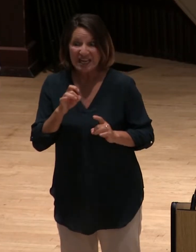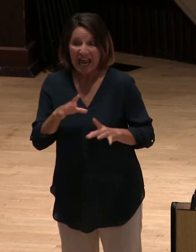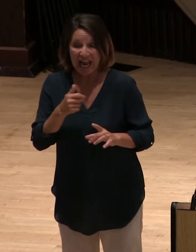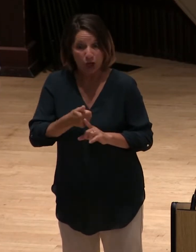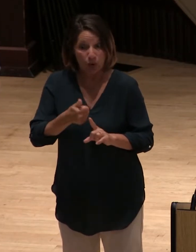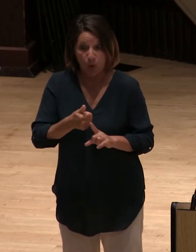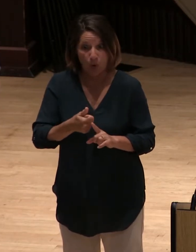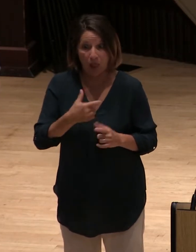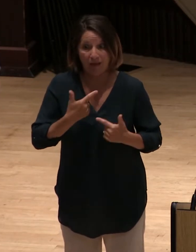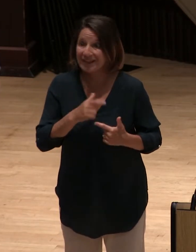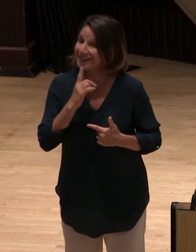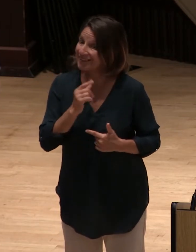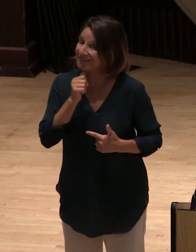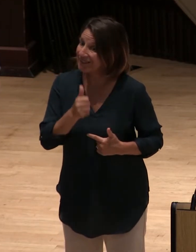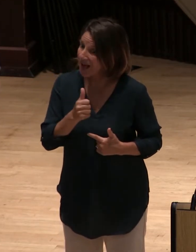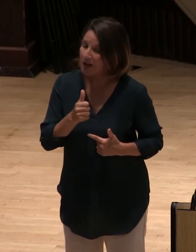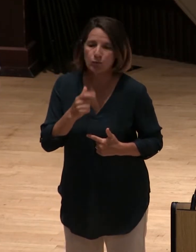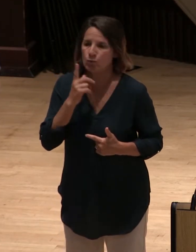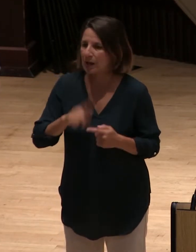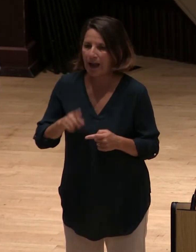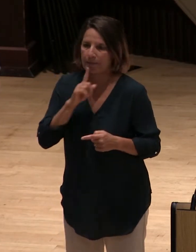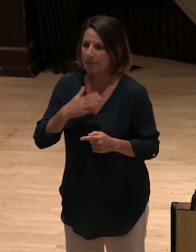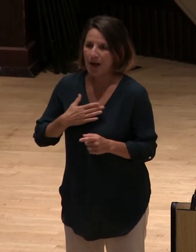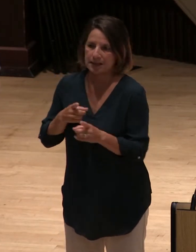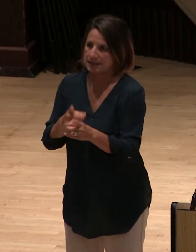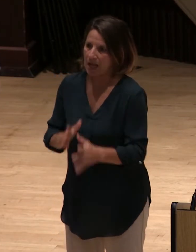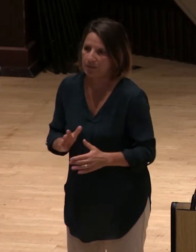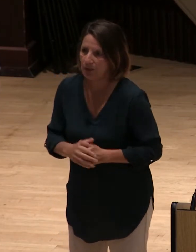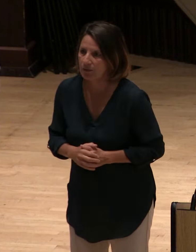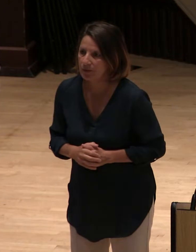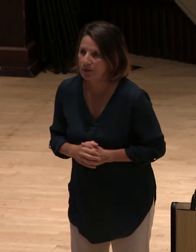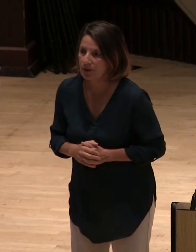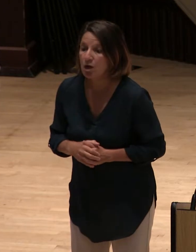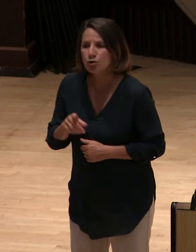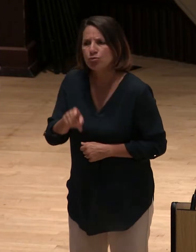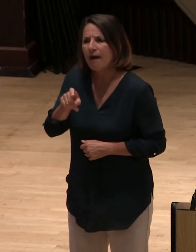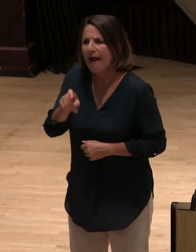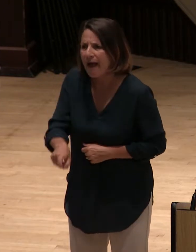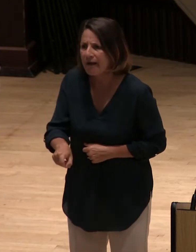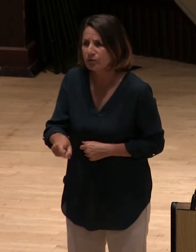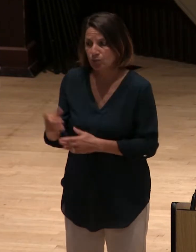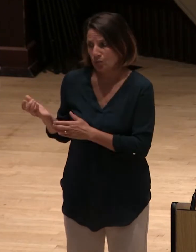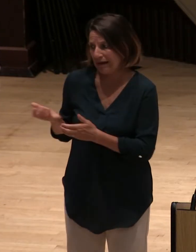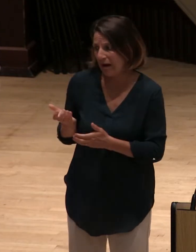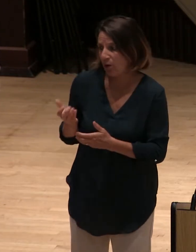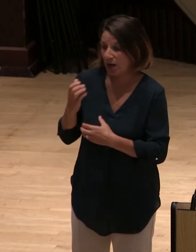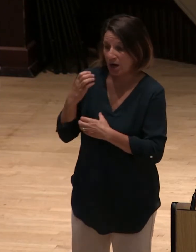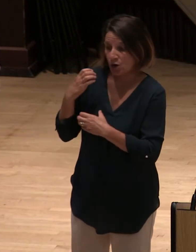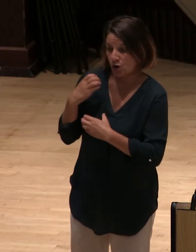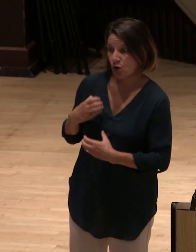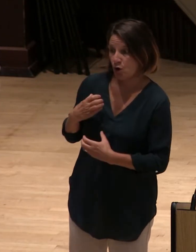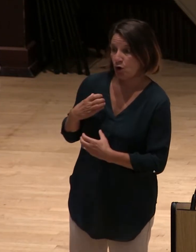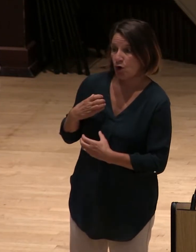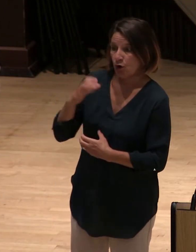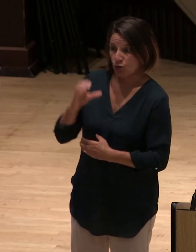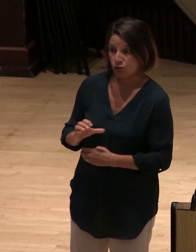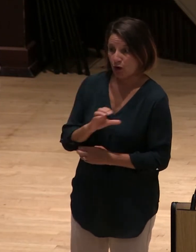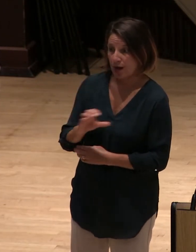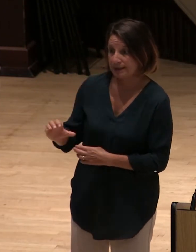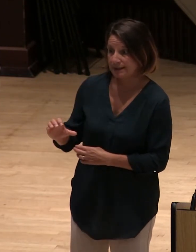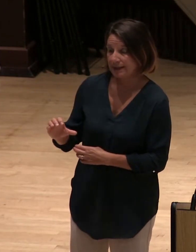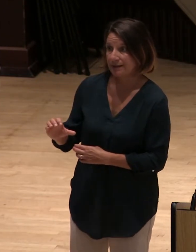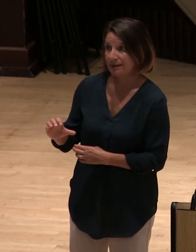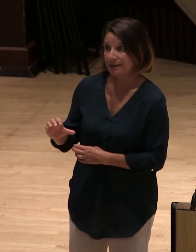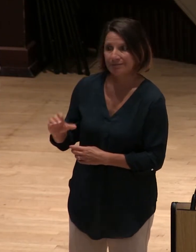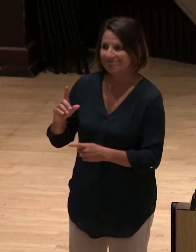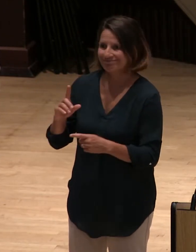cannot be my disciple. If you do not carry your own cross and come after me, you cannot be my